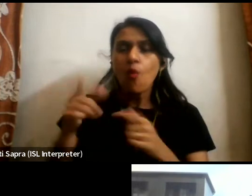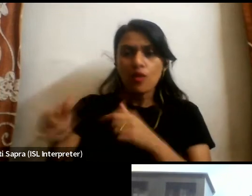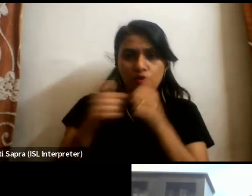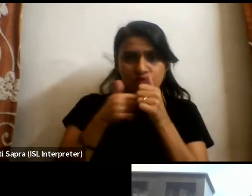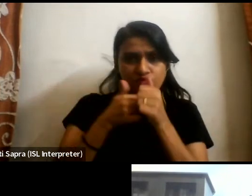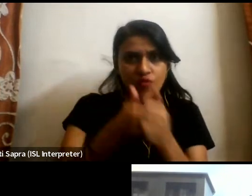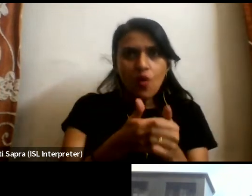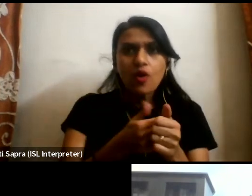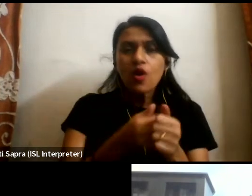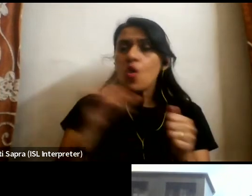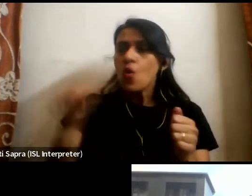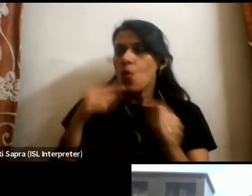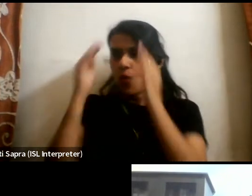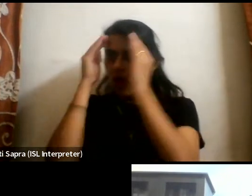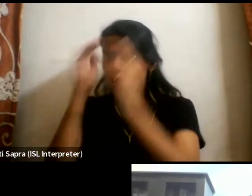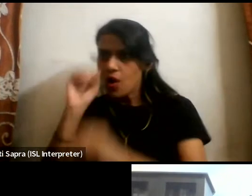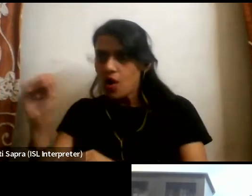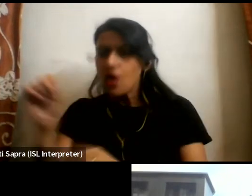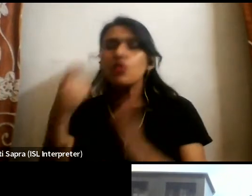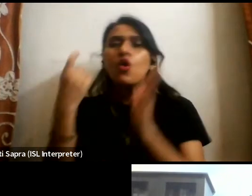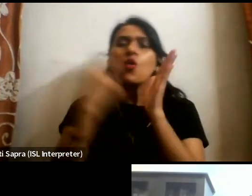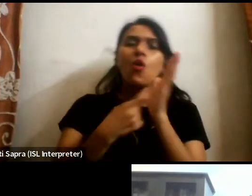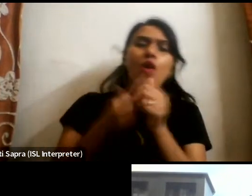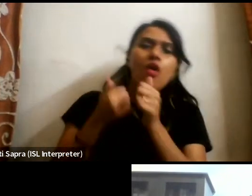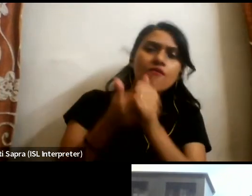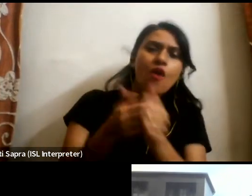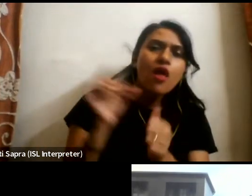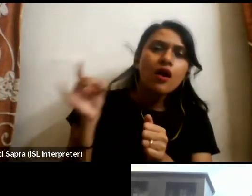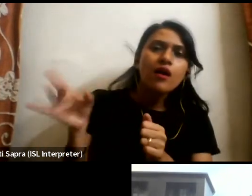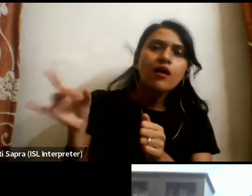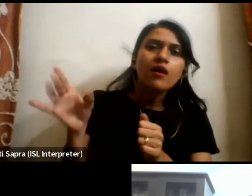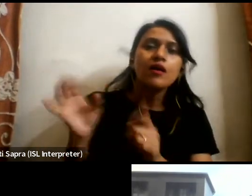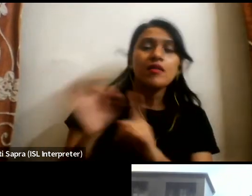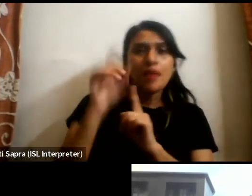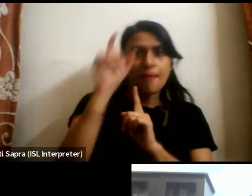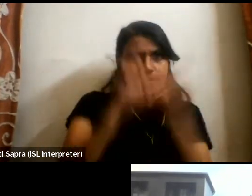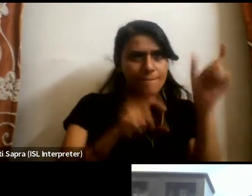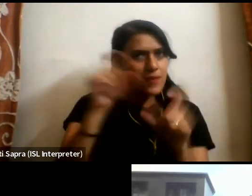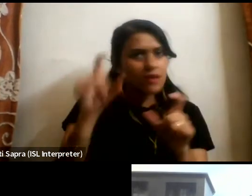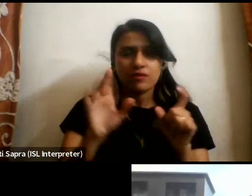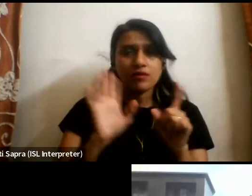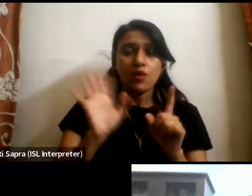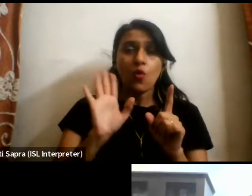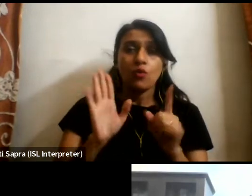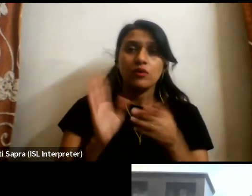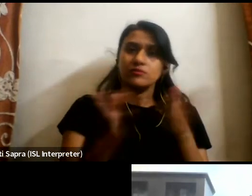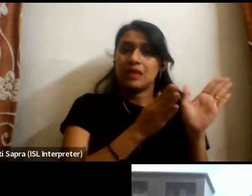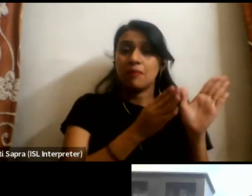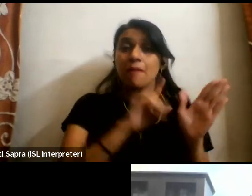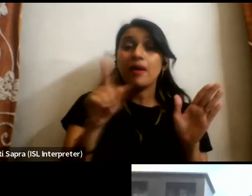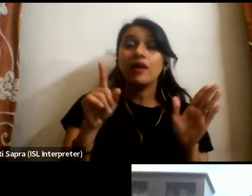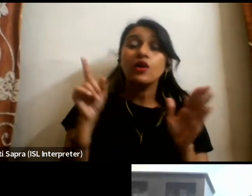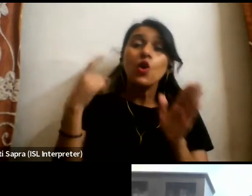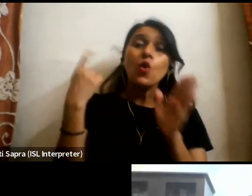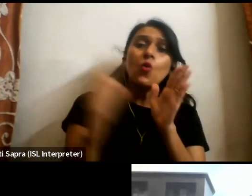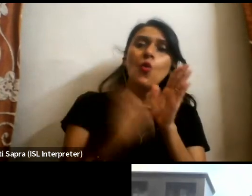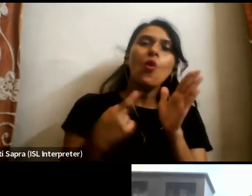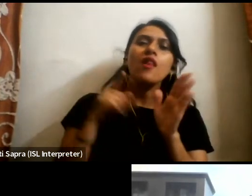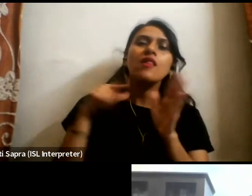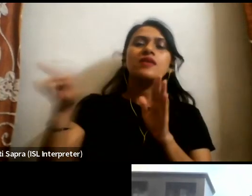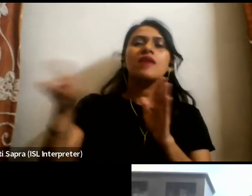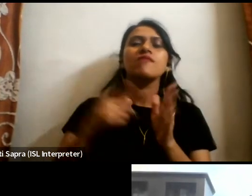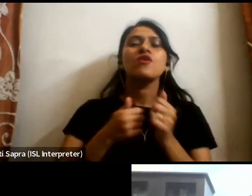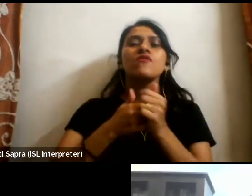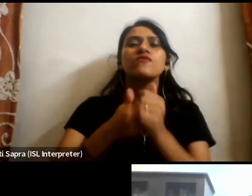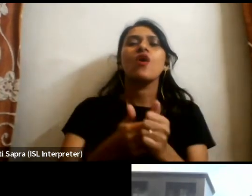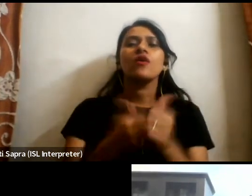they considering, or what are the norms that they're looking at. I mean, even if it's not about persons, but the norms by which they are making these